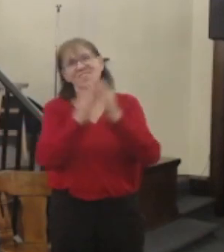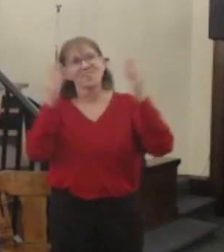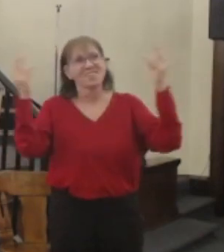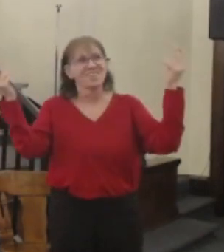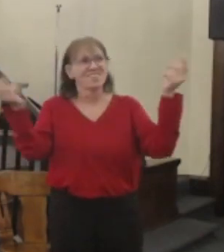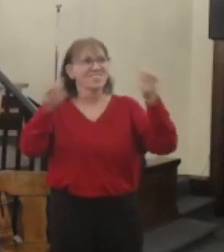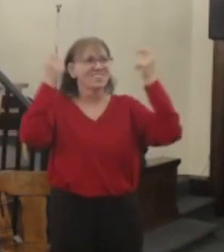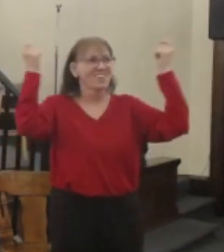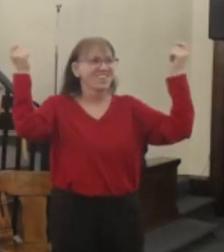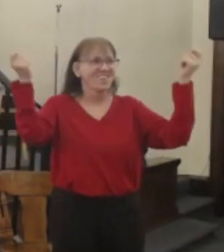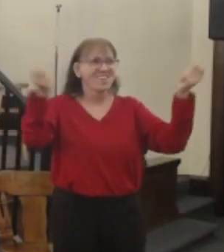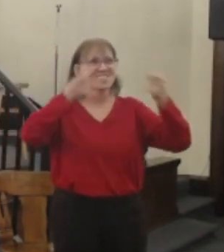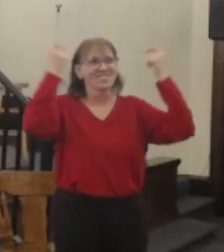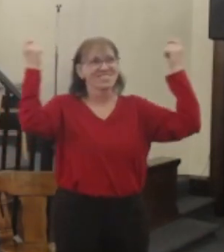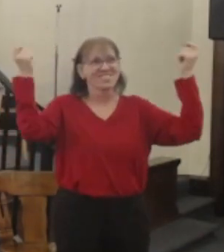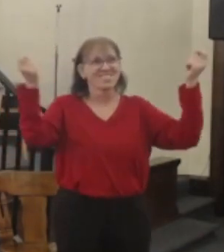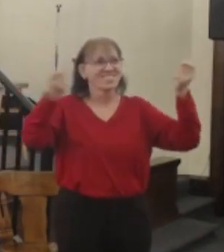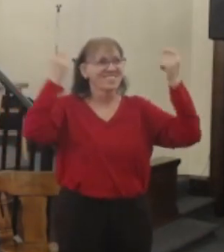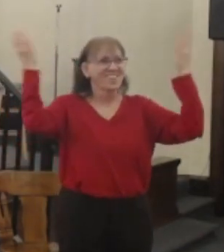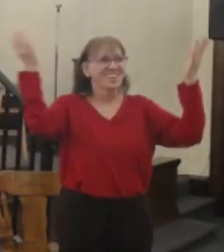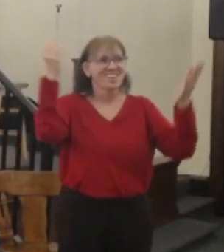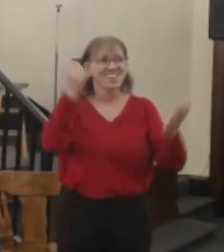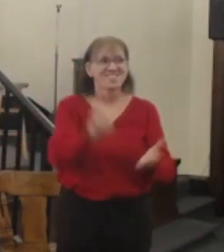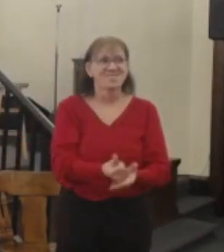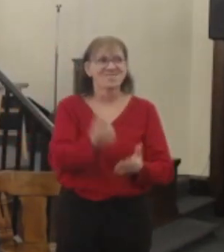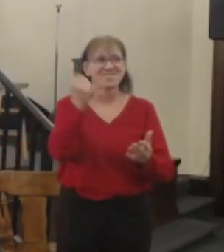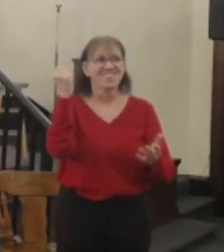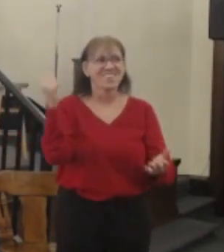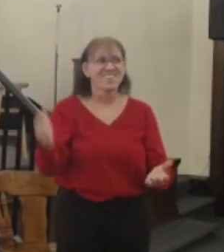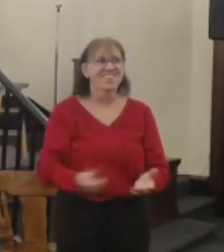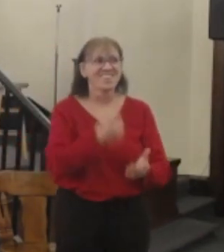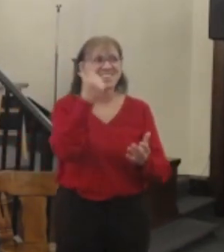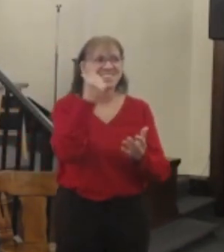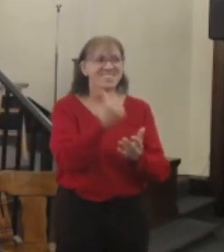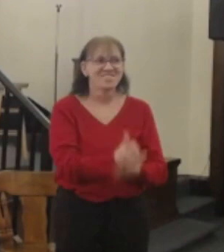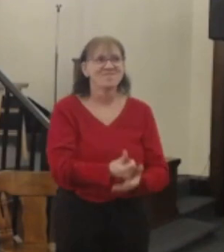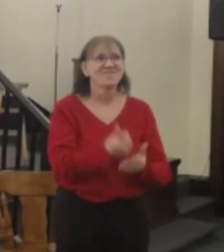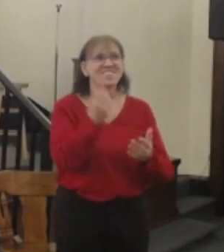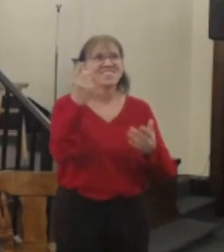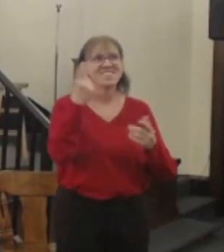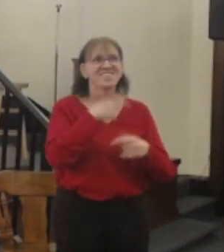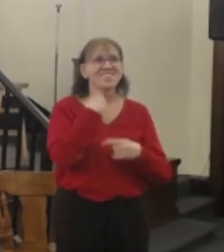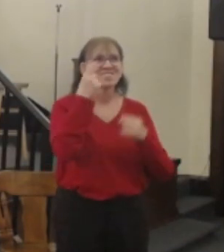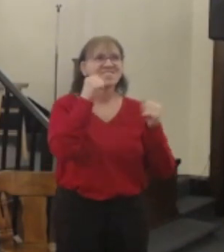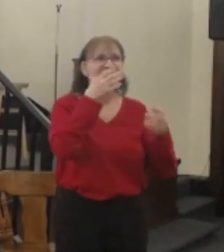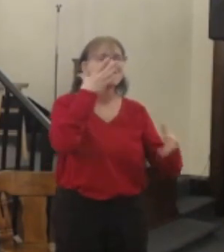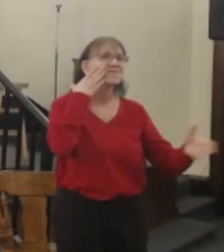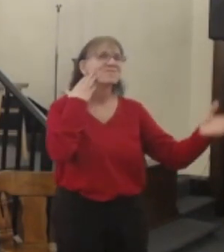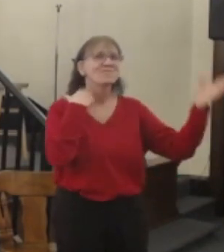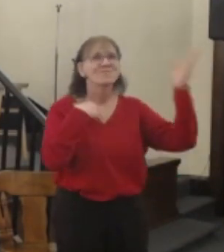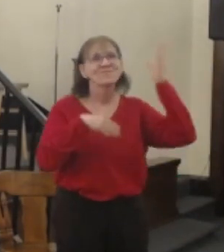Hallelujah, hallelujah, amen, amen. Who can wipe